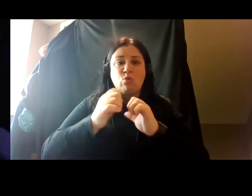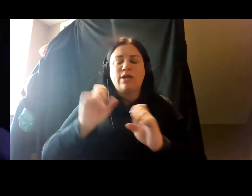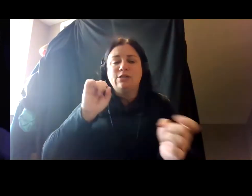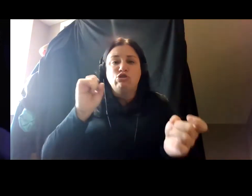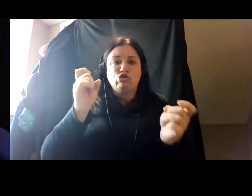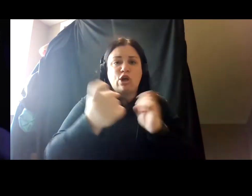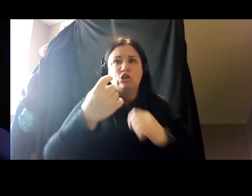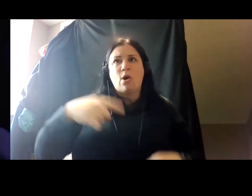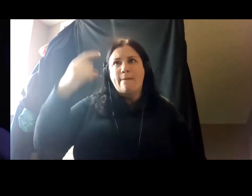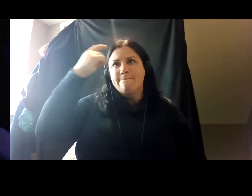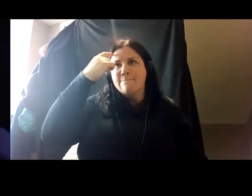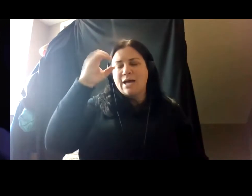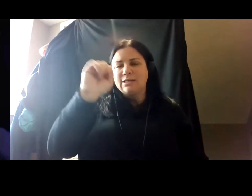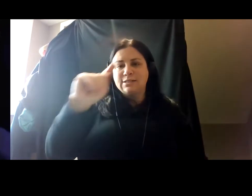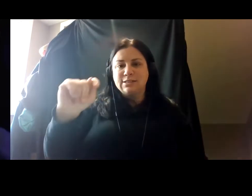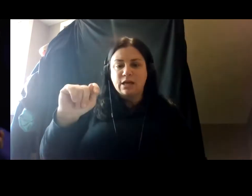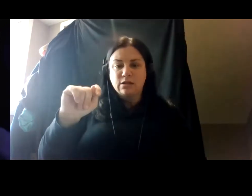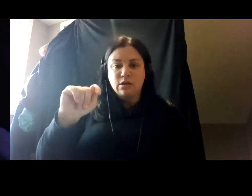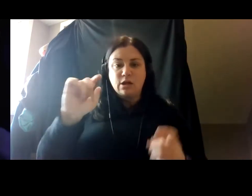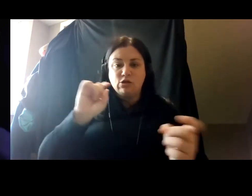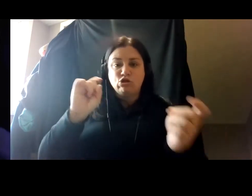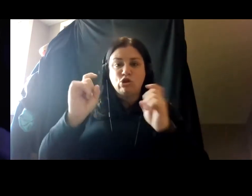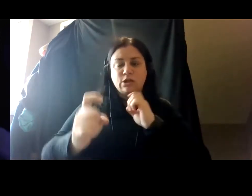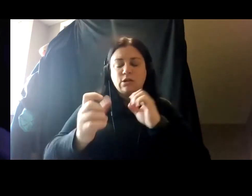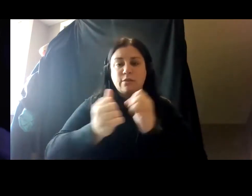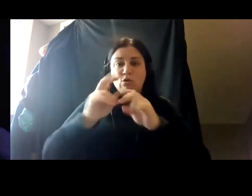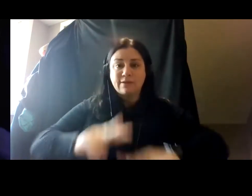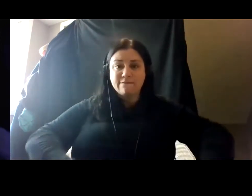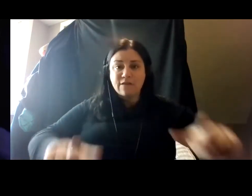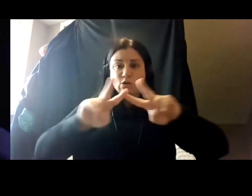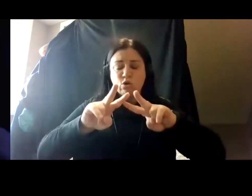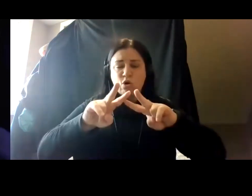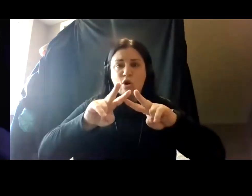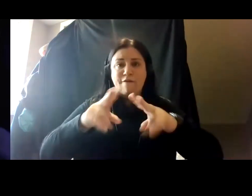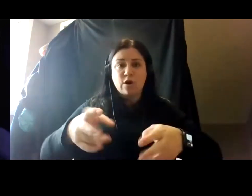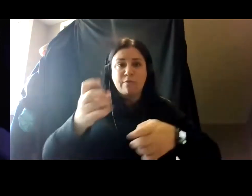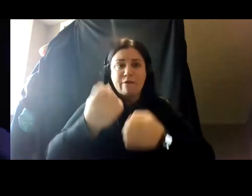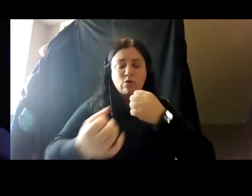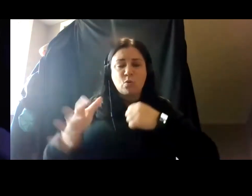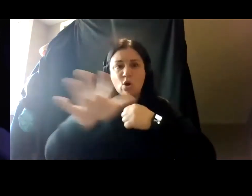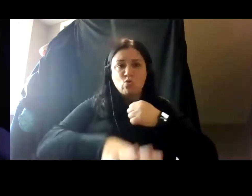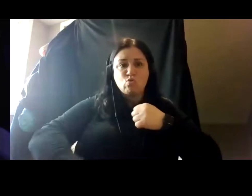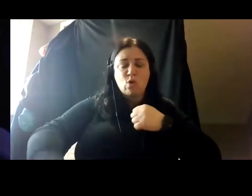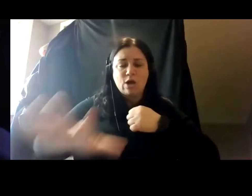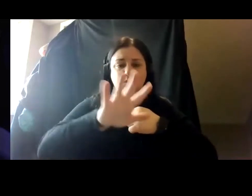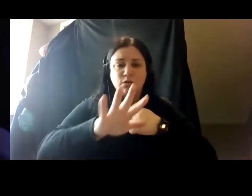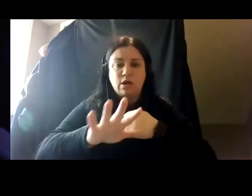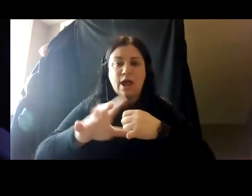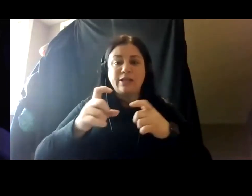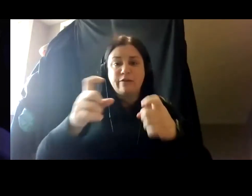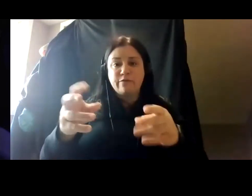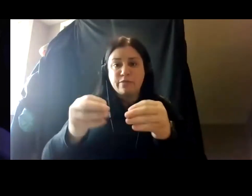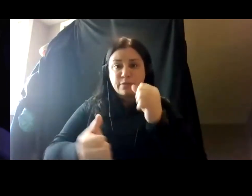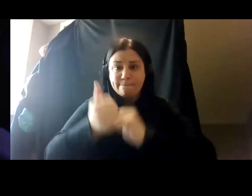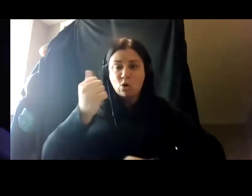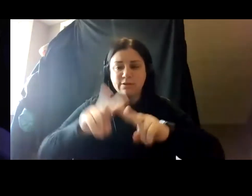our mindset and really get the most value out of everybody around us and deliver the most value to our clients,